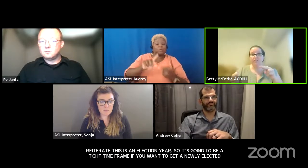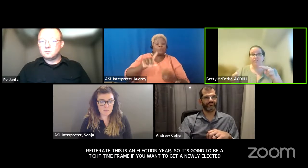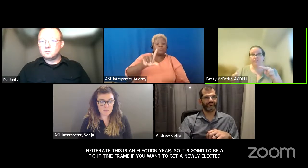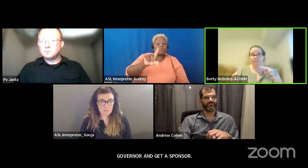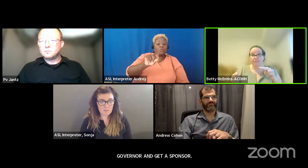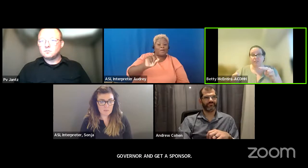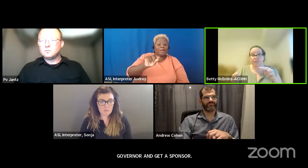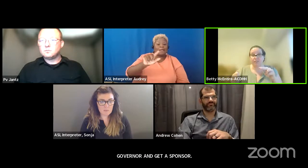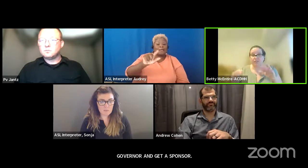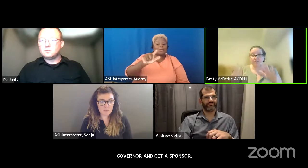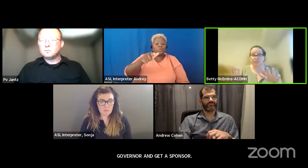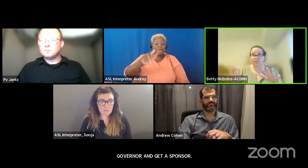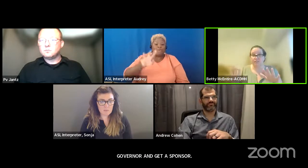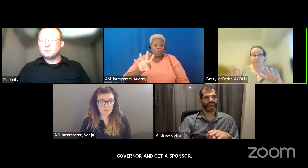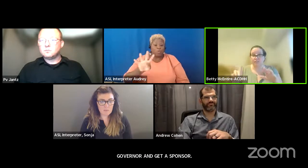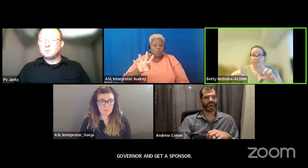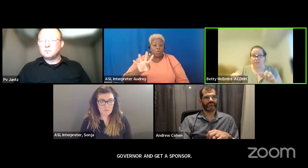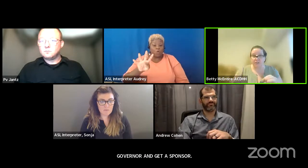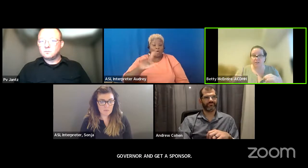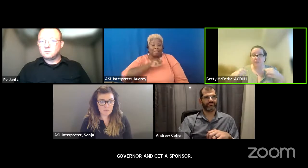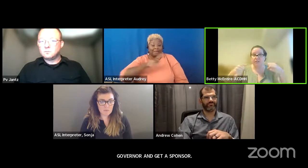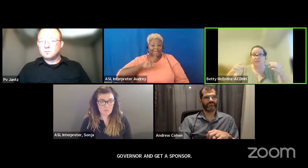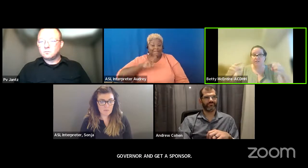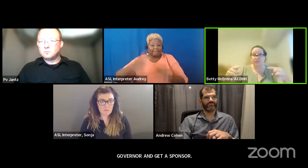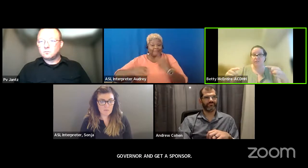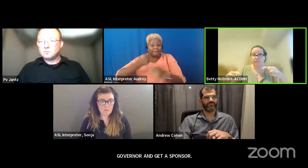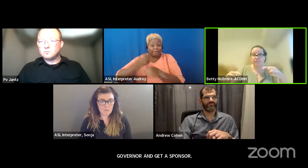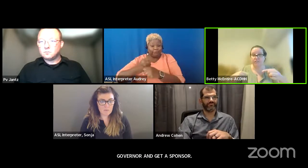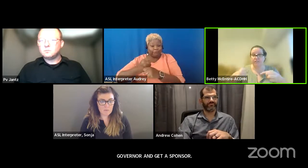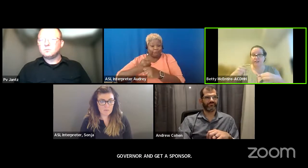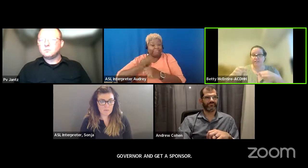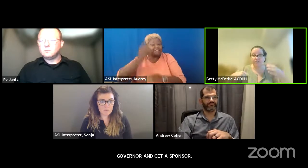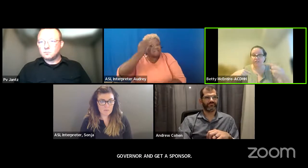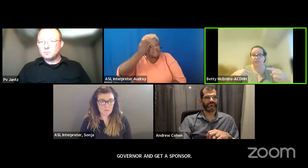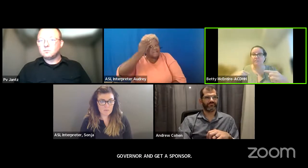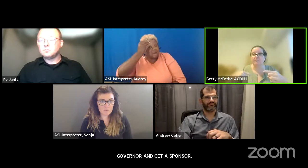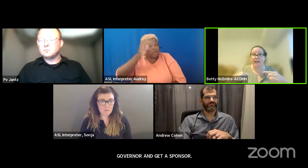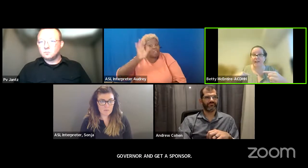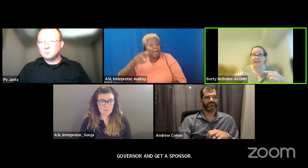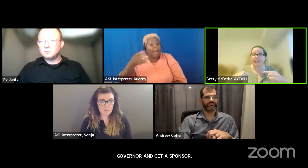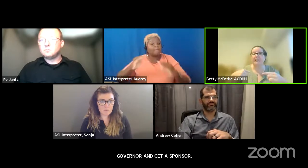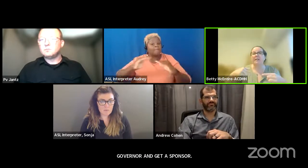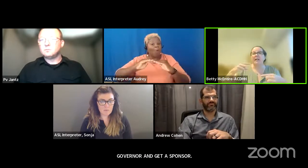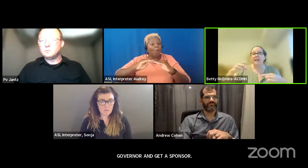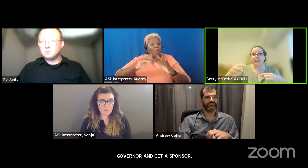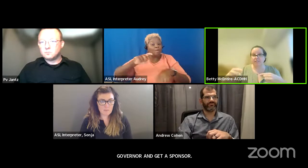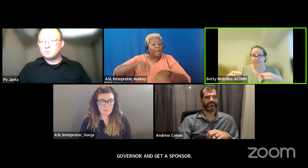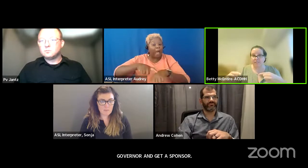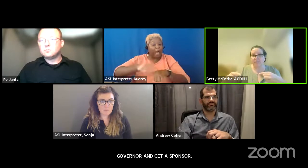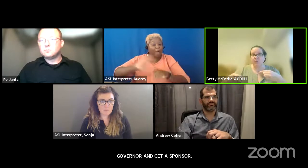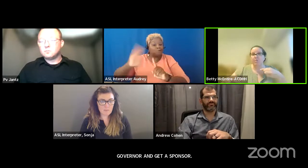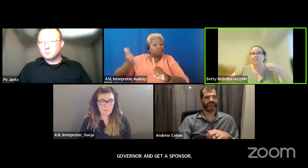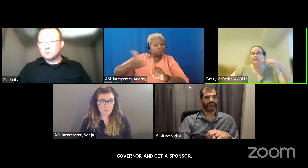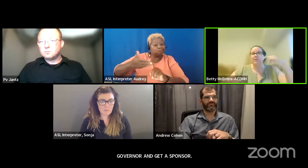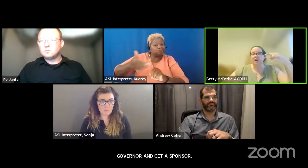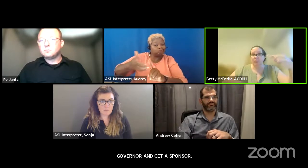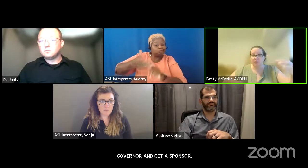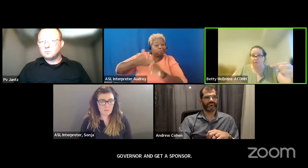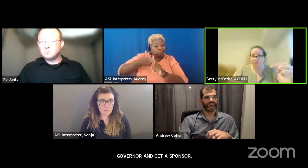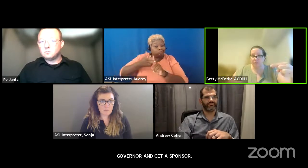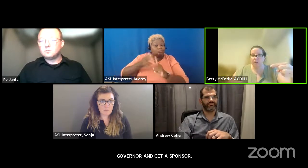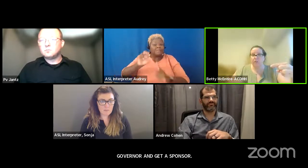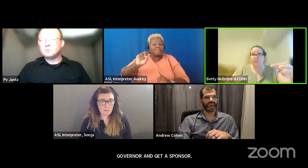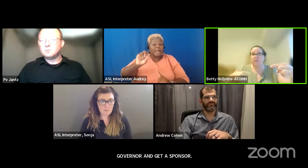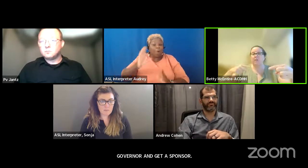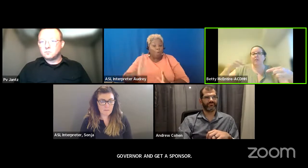2024's legislative session. Just something to think about, because then that allows you to get the buy-in, have the stakeholders